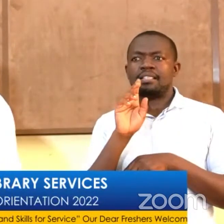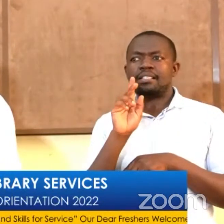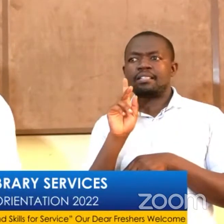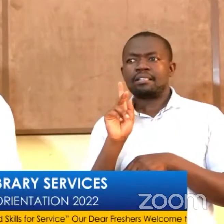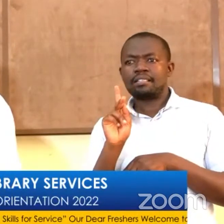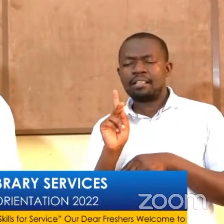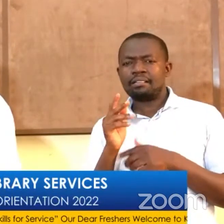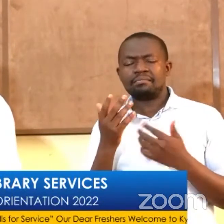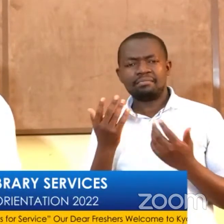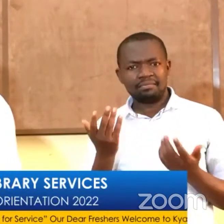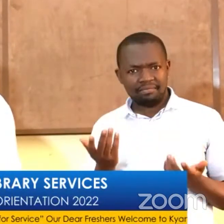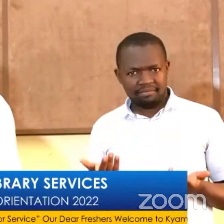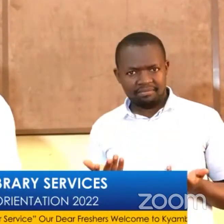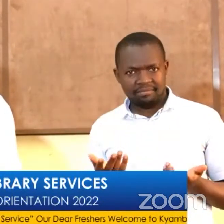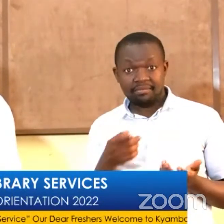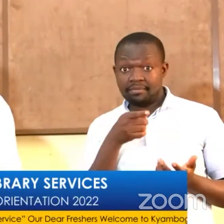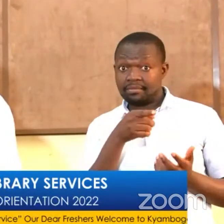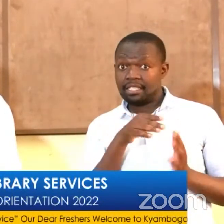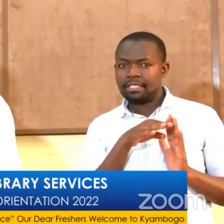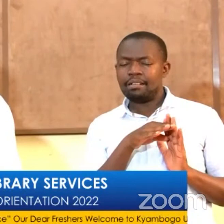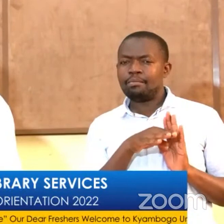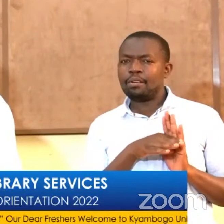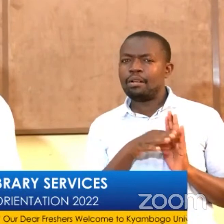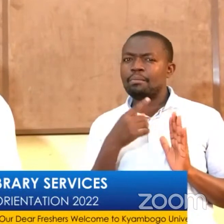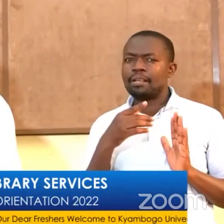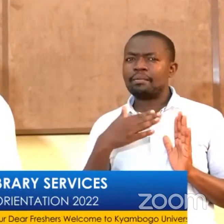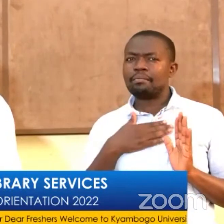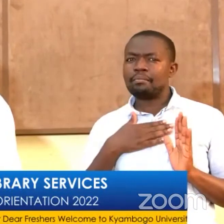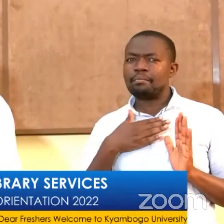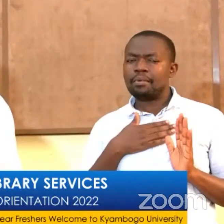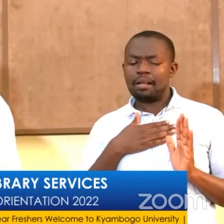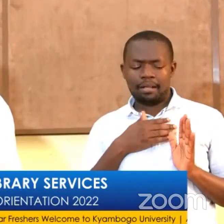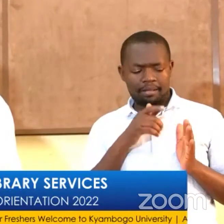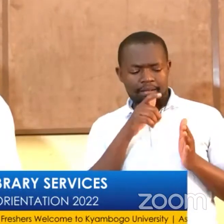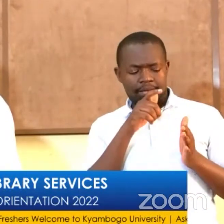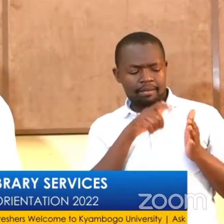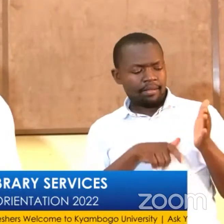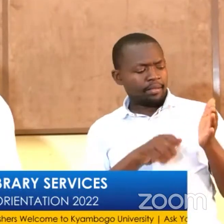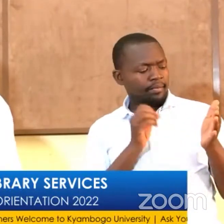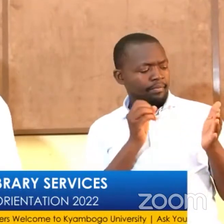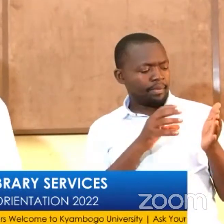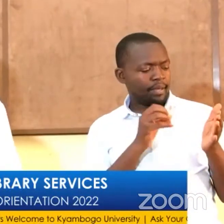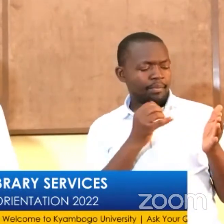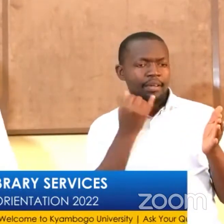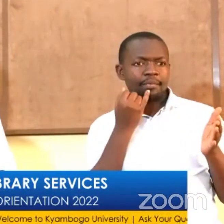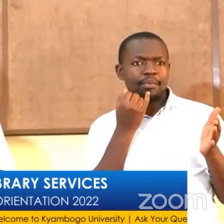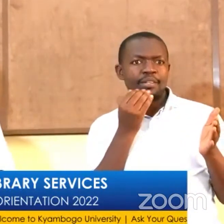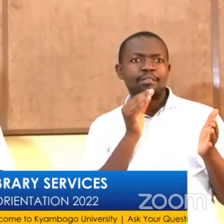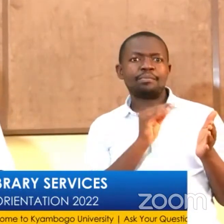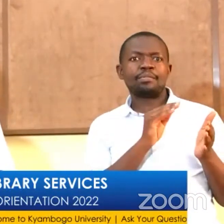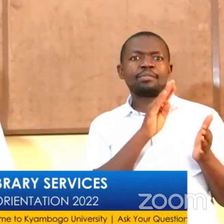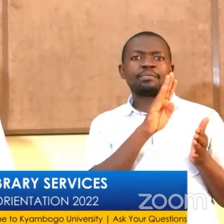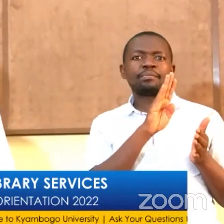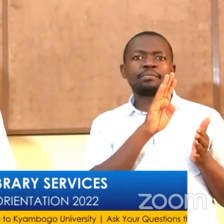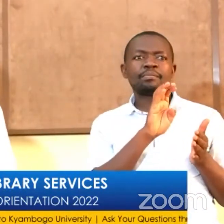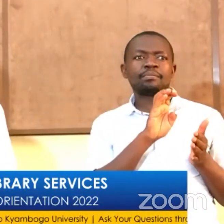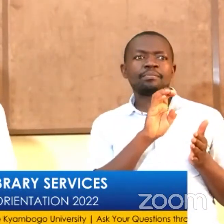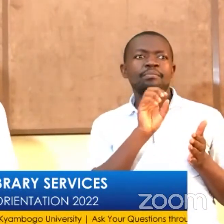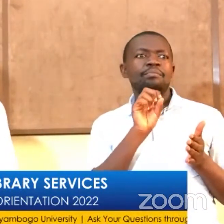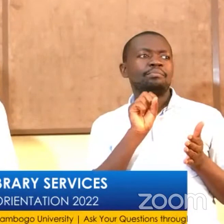the program. But in my portal, besides program, there is BES,